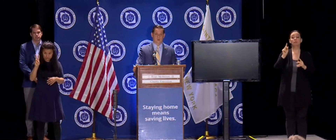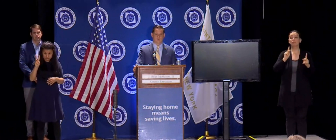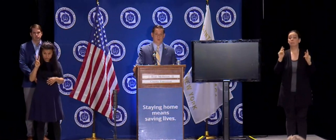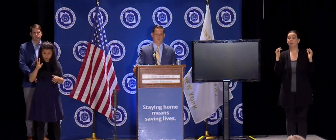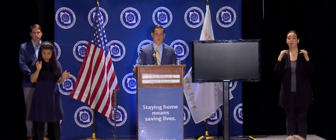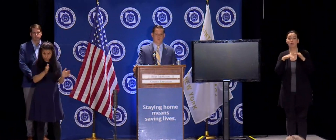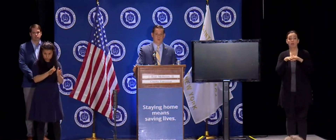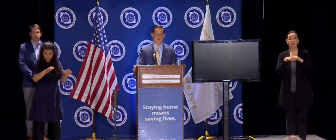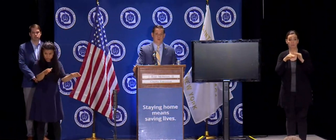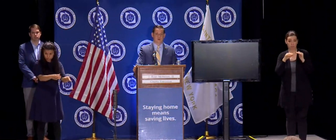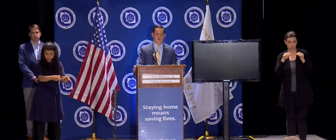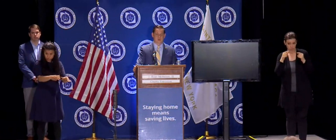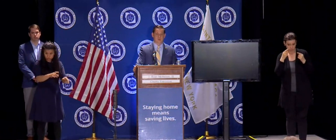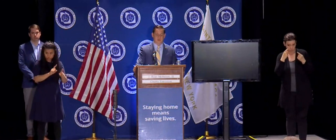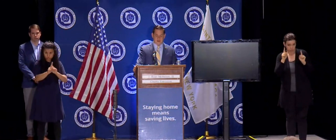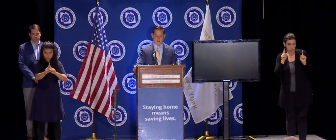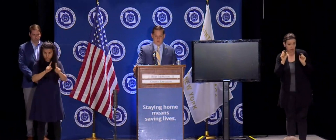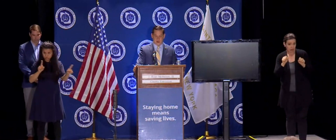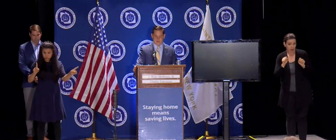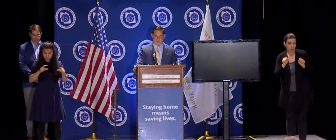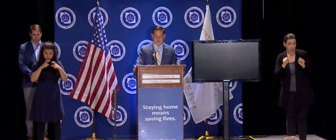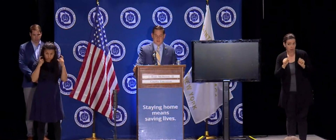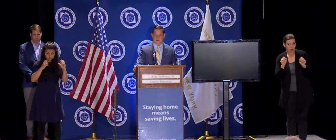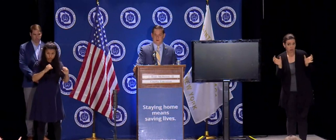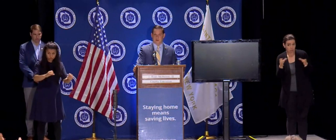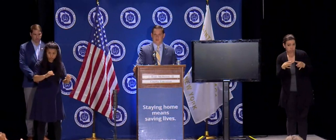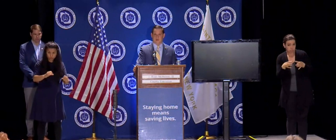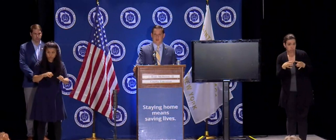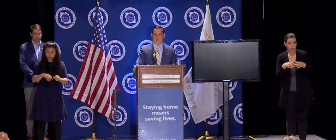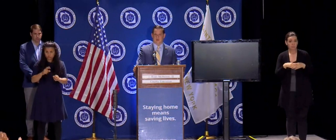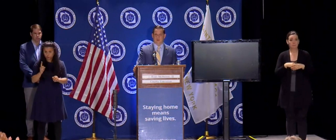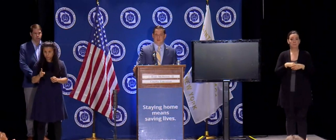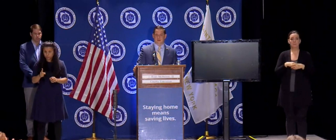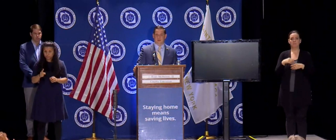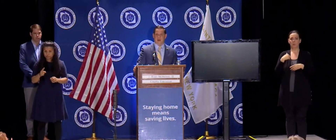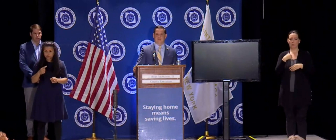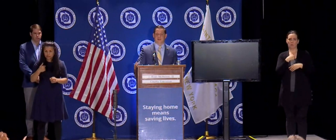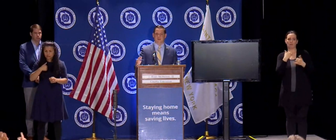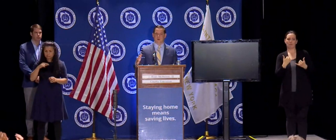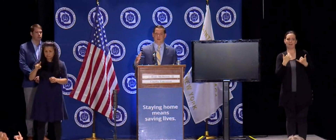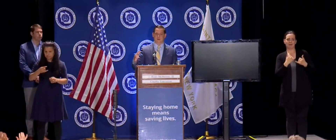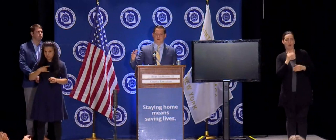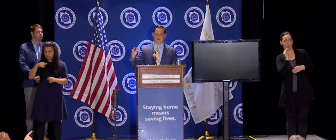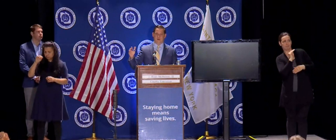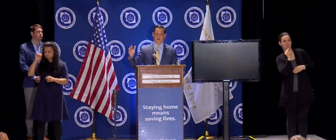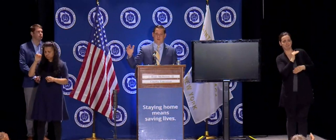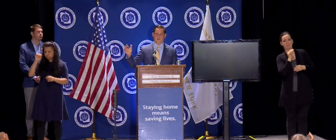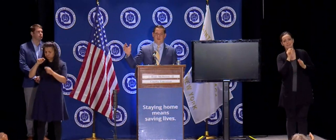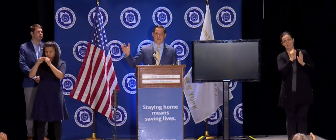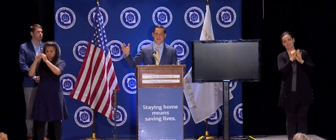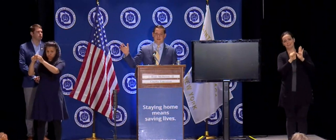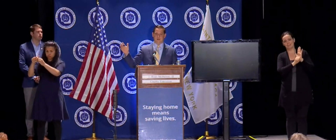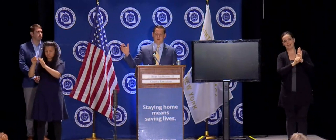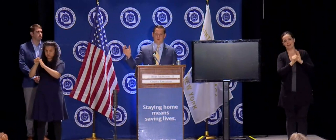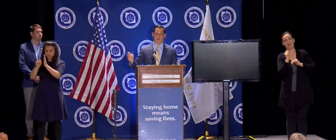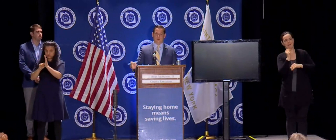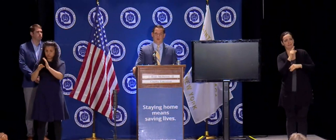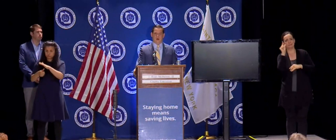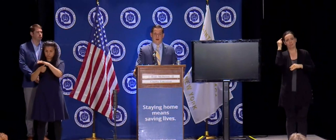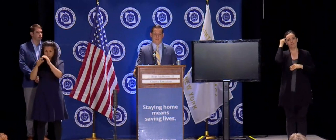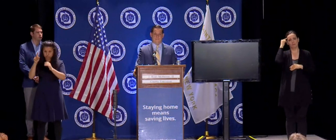proper social distancing and masks in place? Yeah, I think we're asking the state to look at and look at some common sense ways to phase